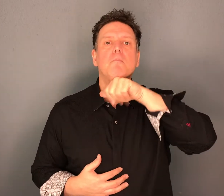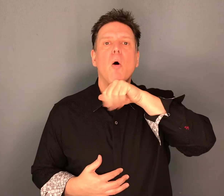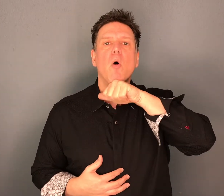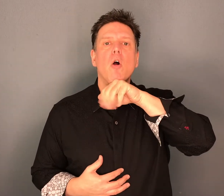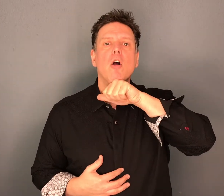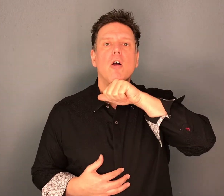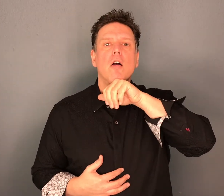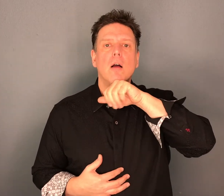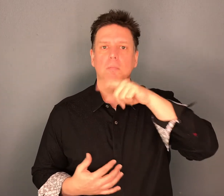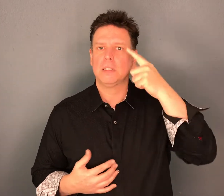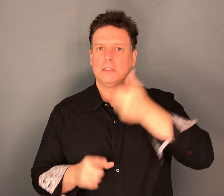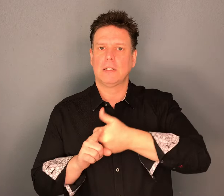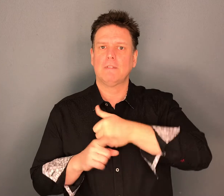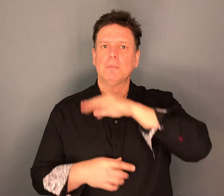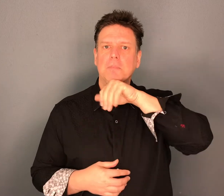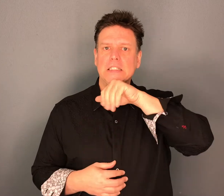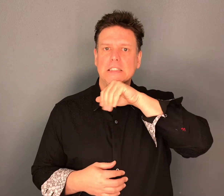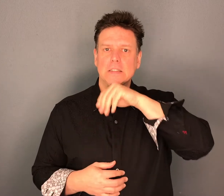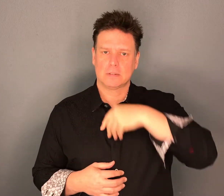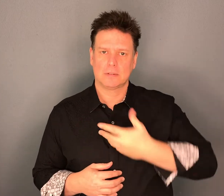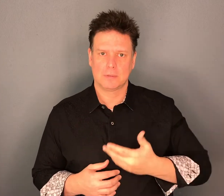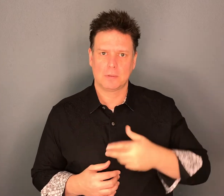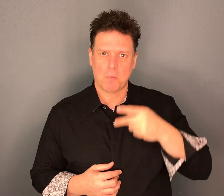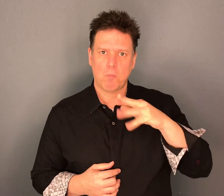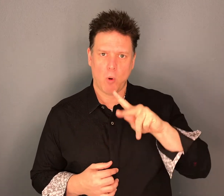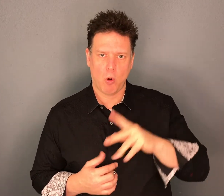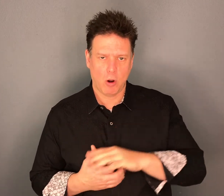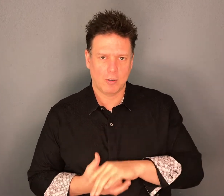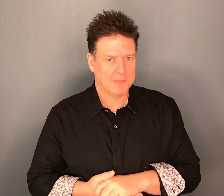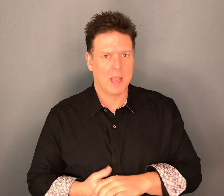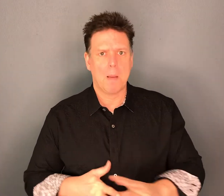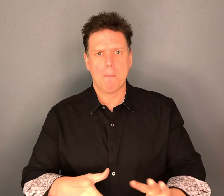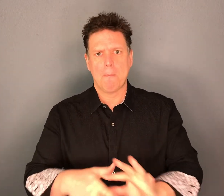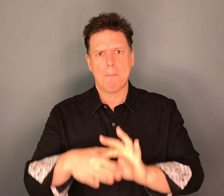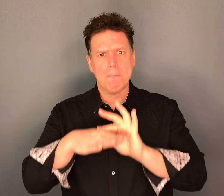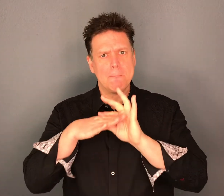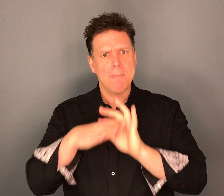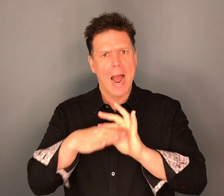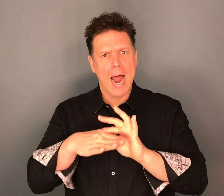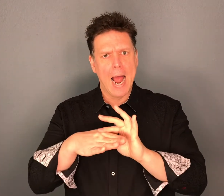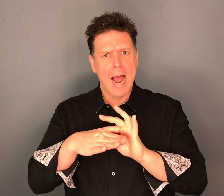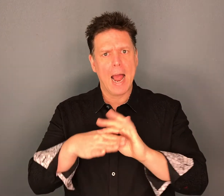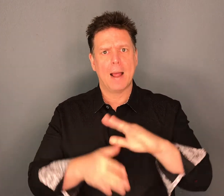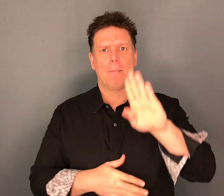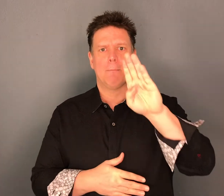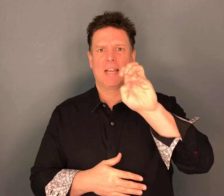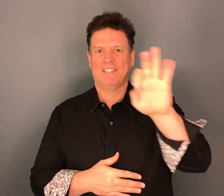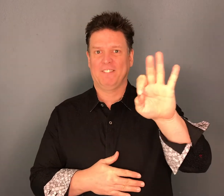Pork. We use this sign because it's from a pig.